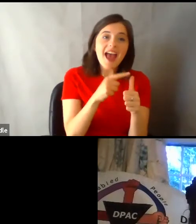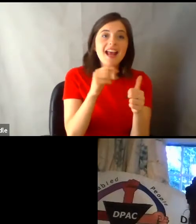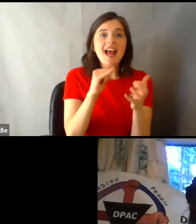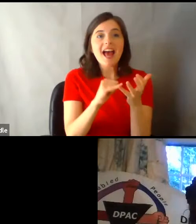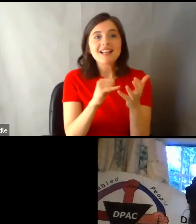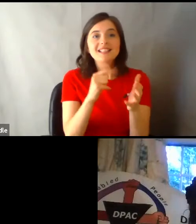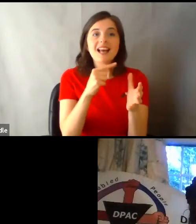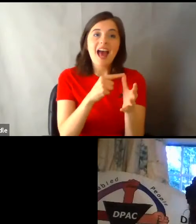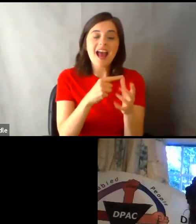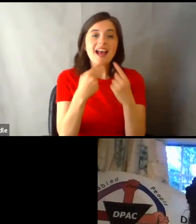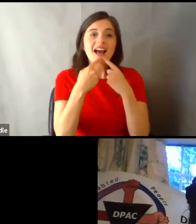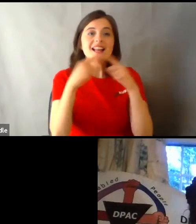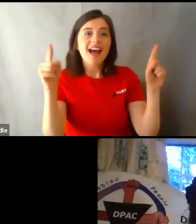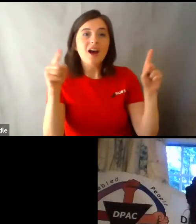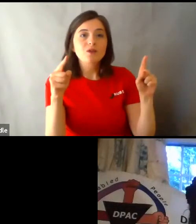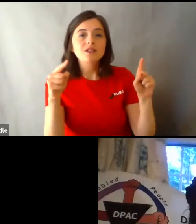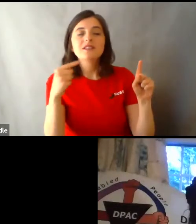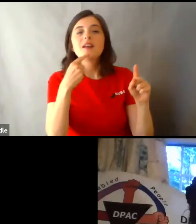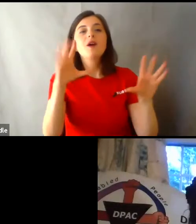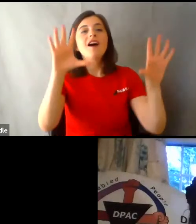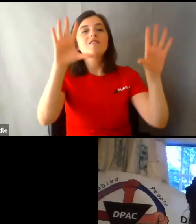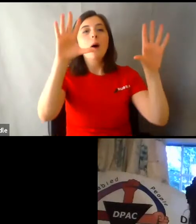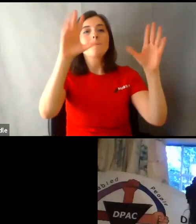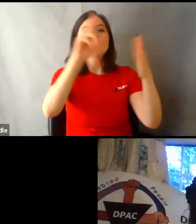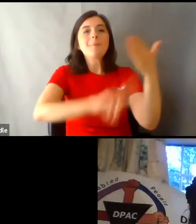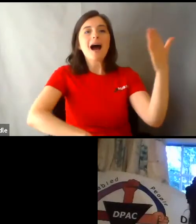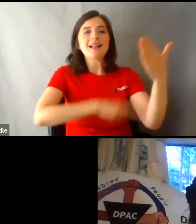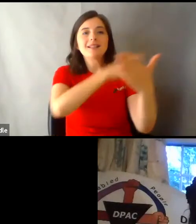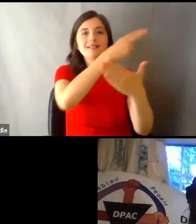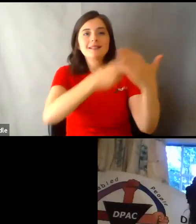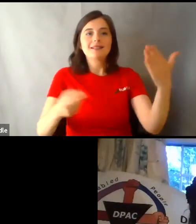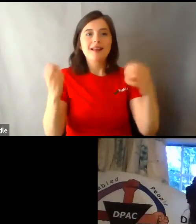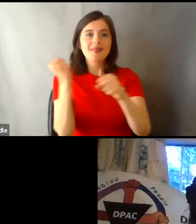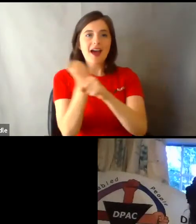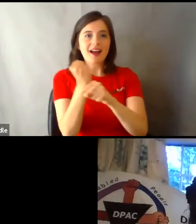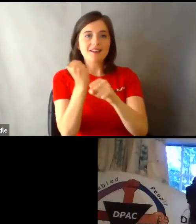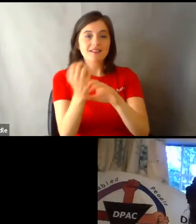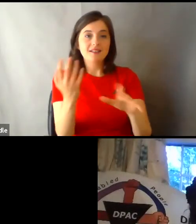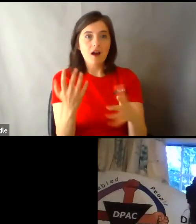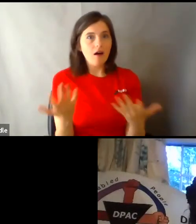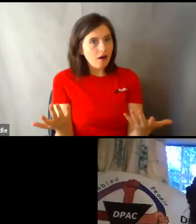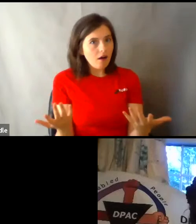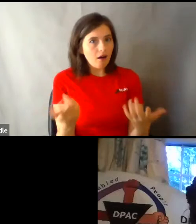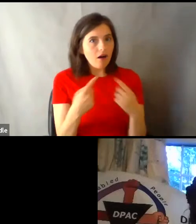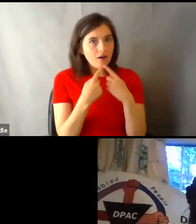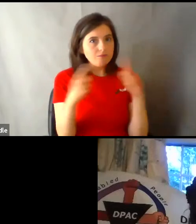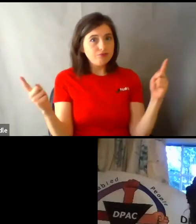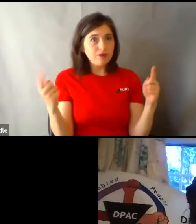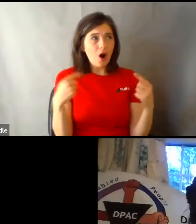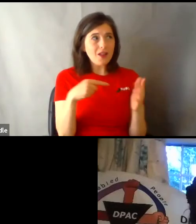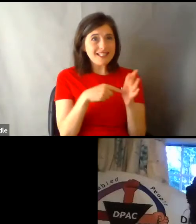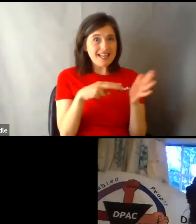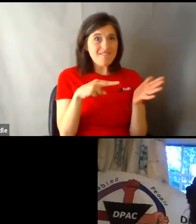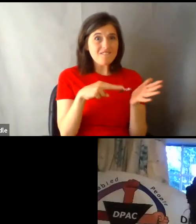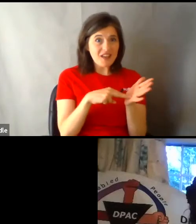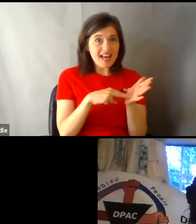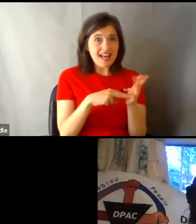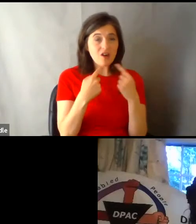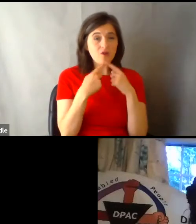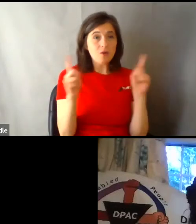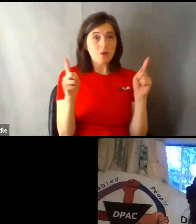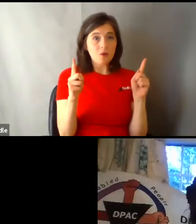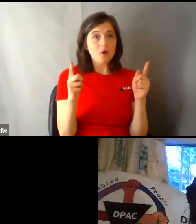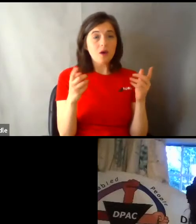announced that they had banned the ads. And this was widely reported, including on the TV news this time, surprisingly